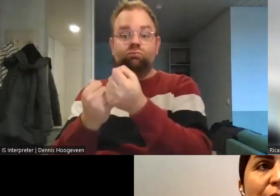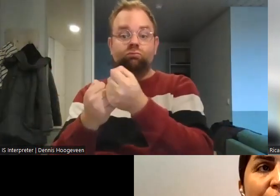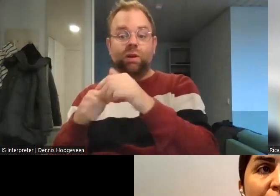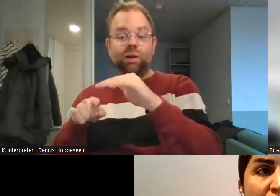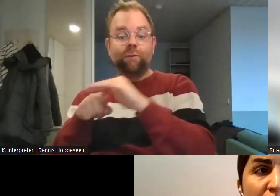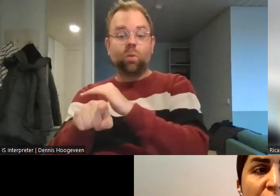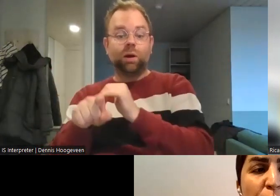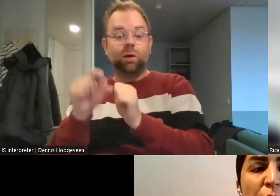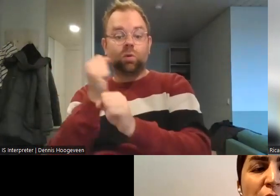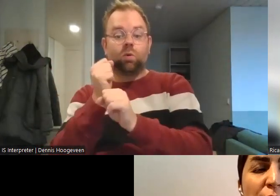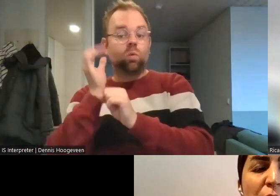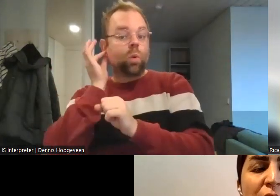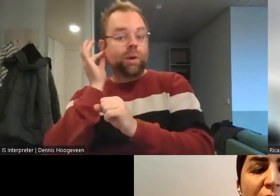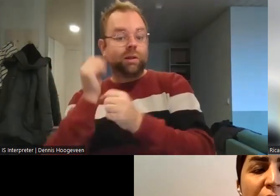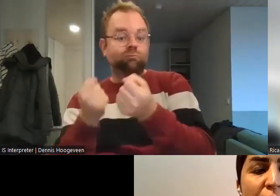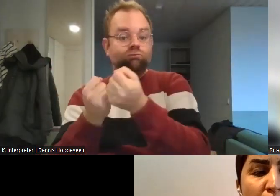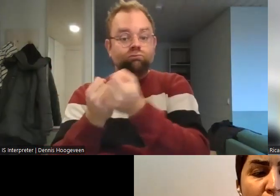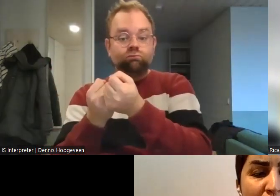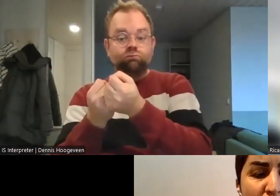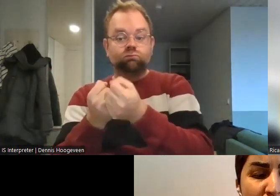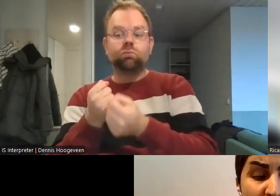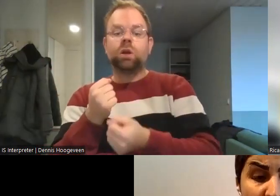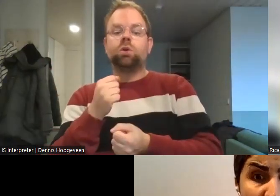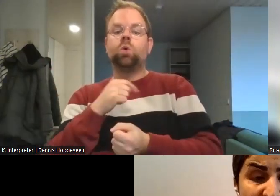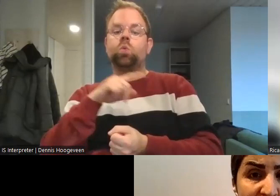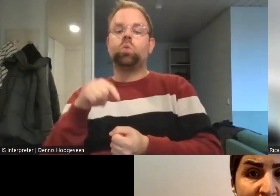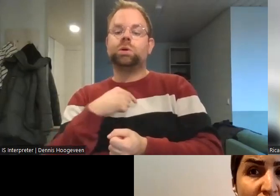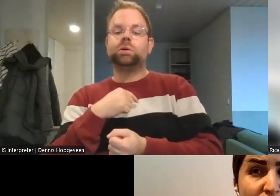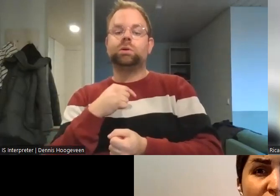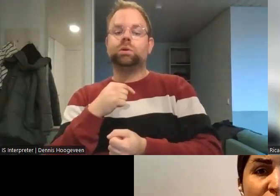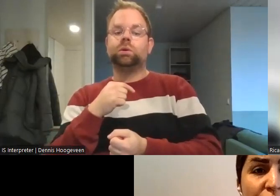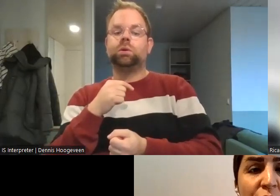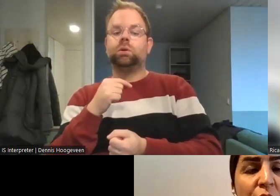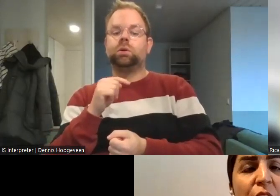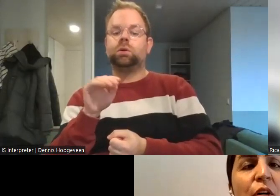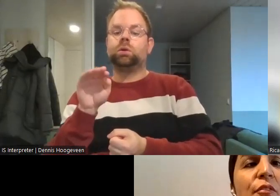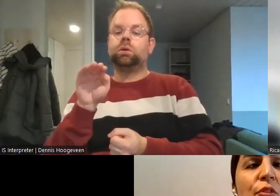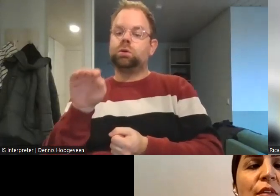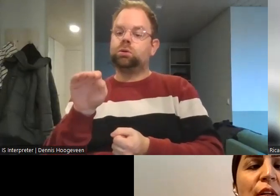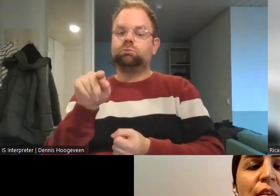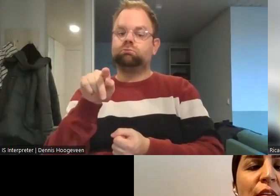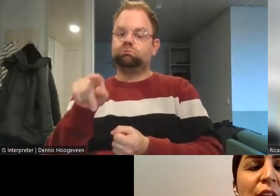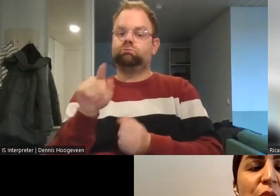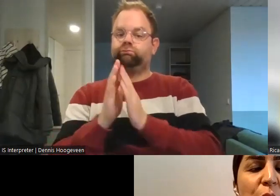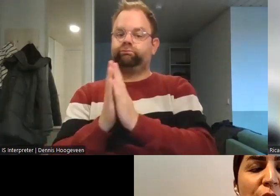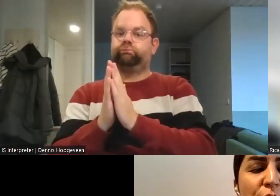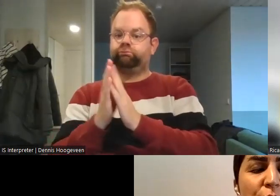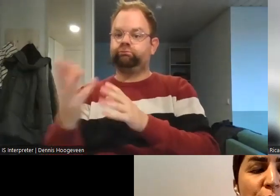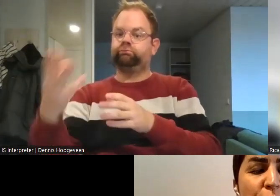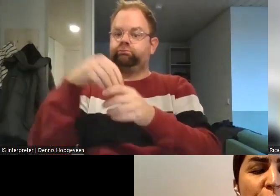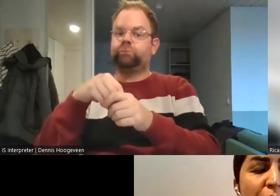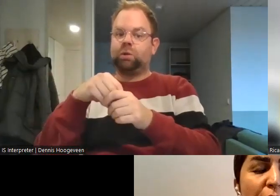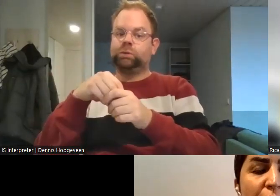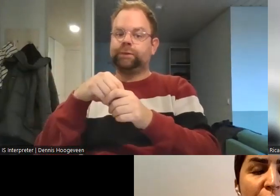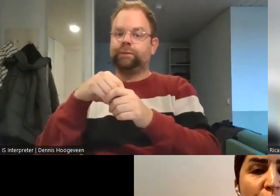many activities about disability may not be gender sensitive enough. So that's another thing that we must do